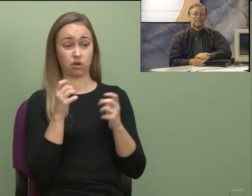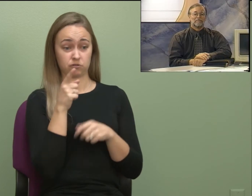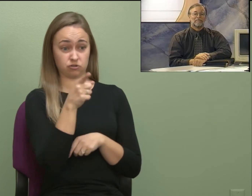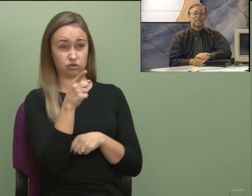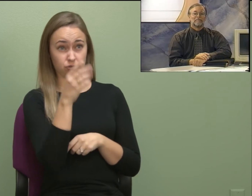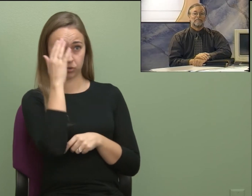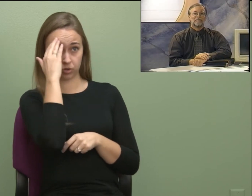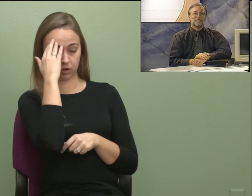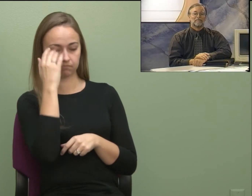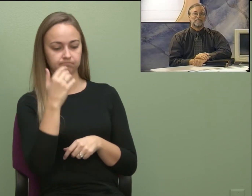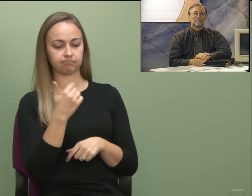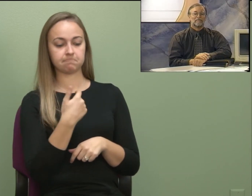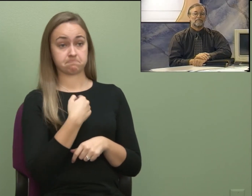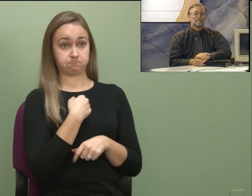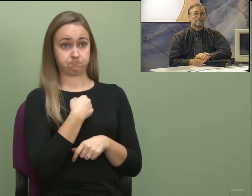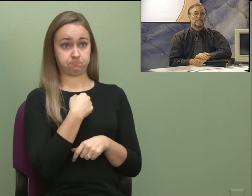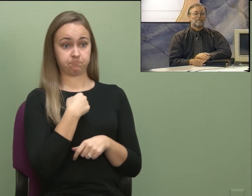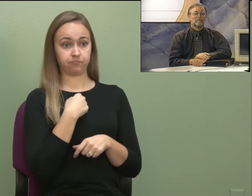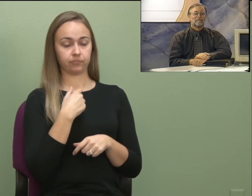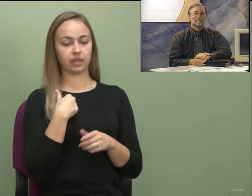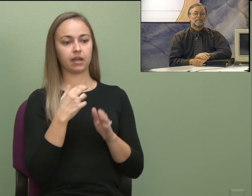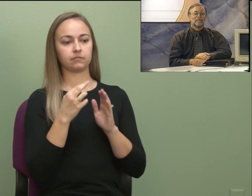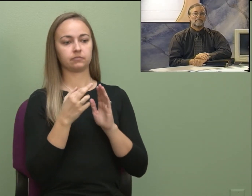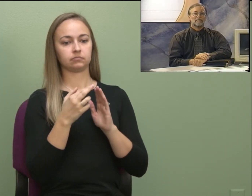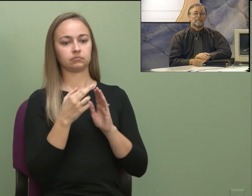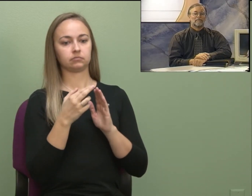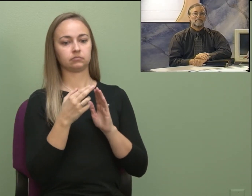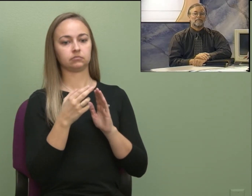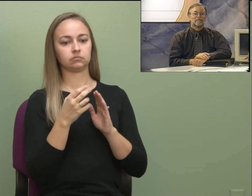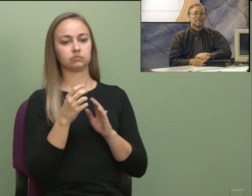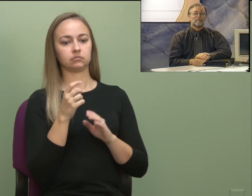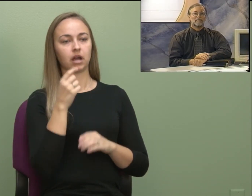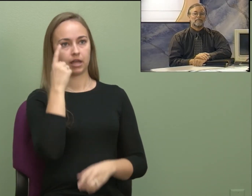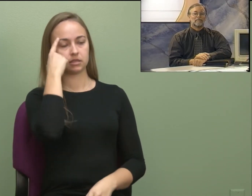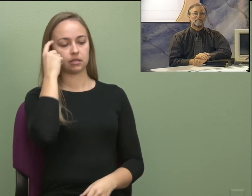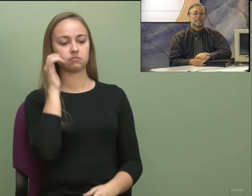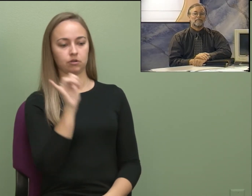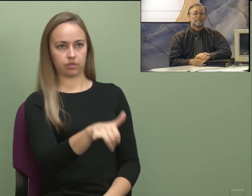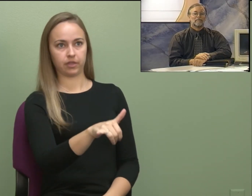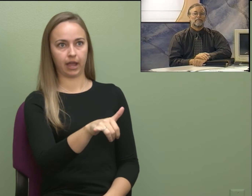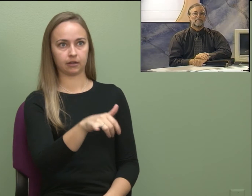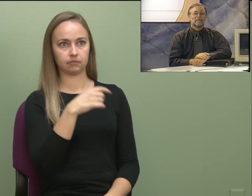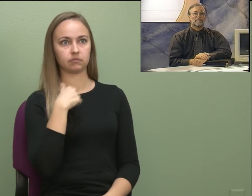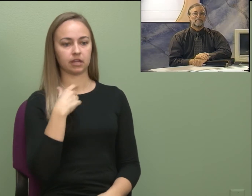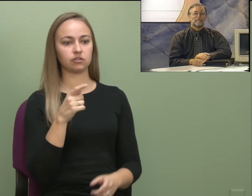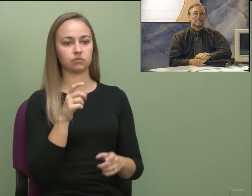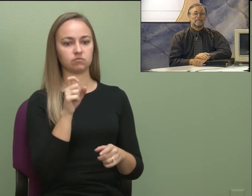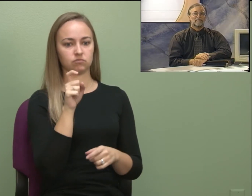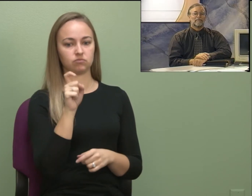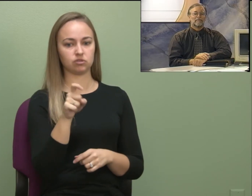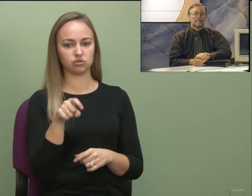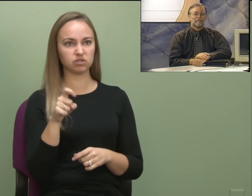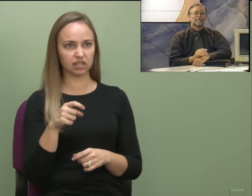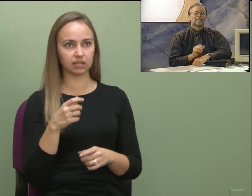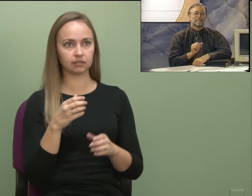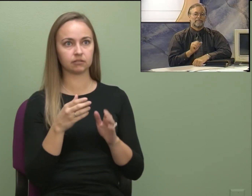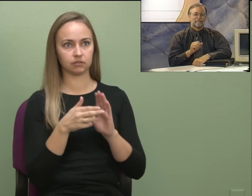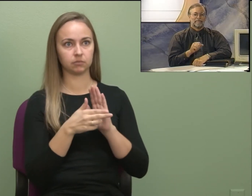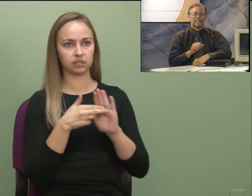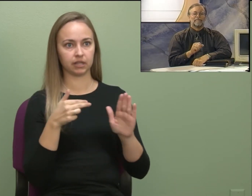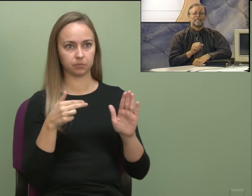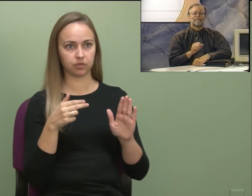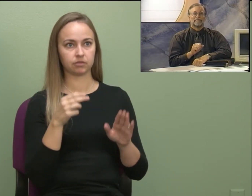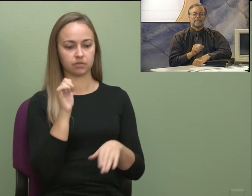the way you have the idea to set up webcams in areas throughout the